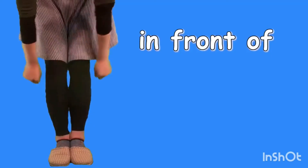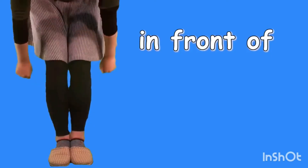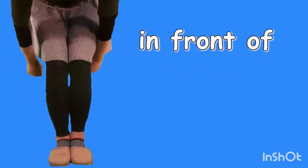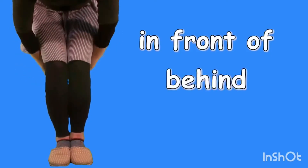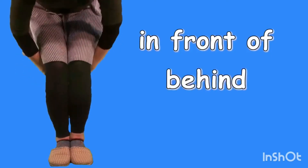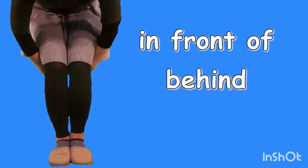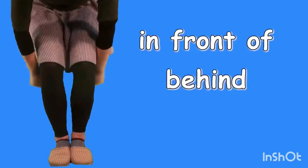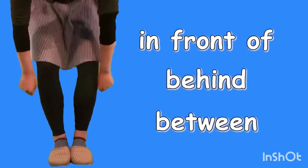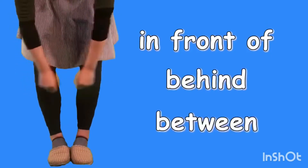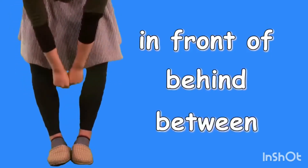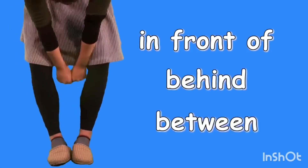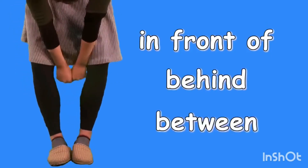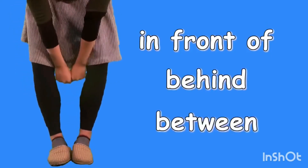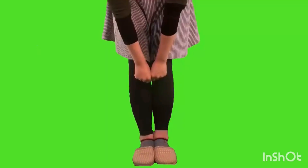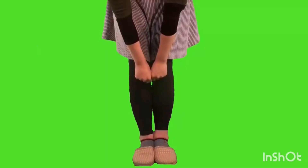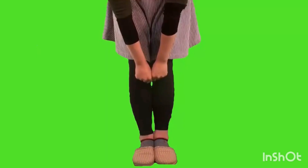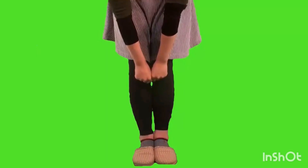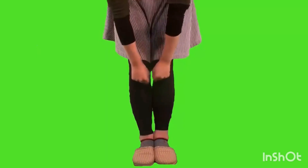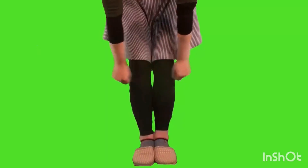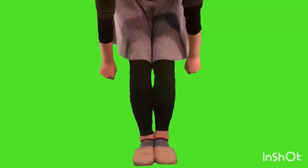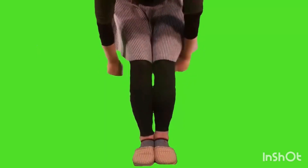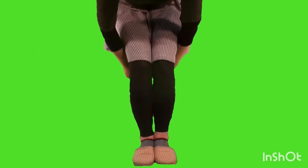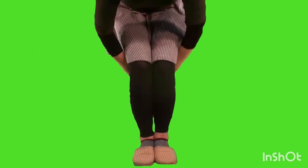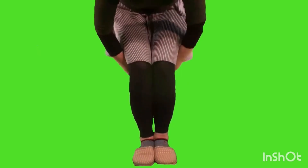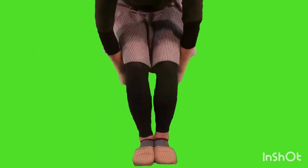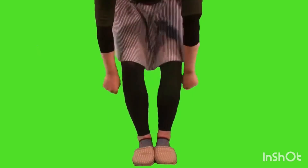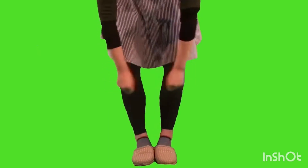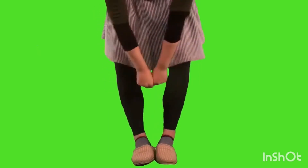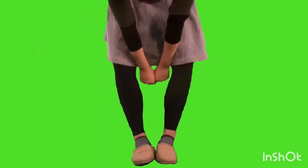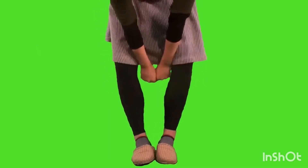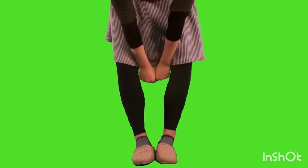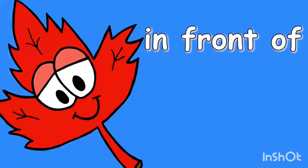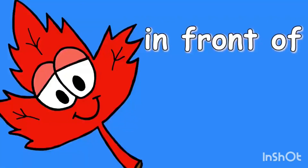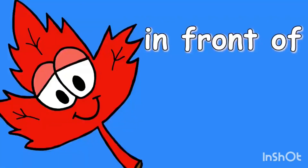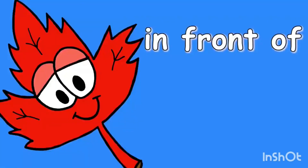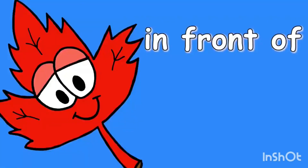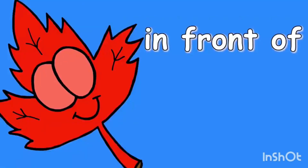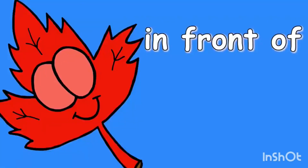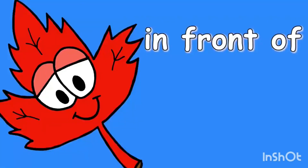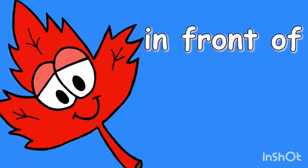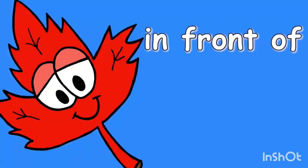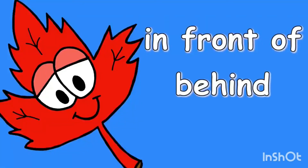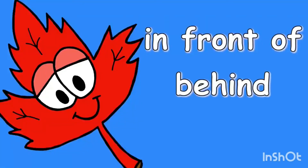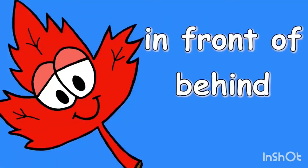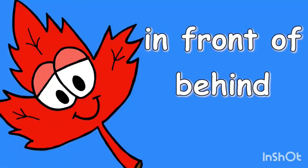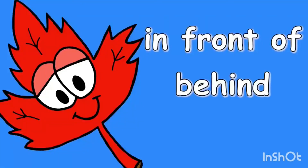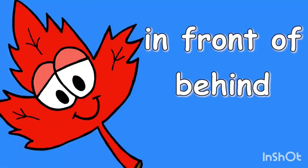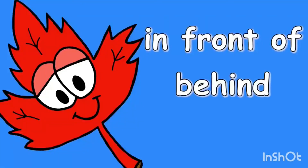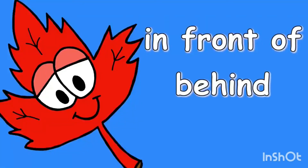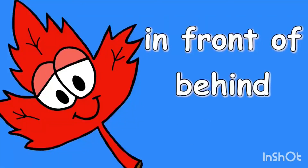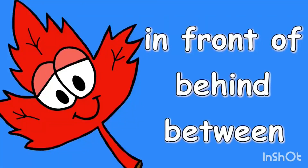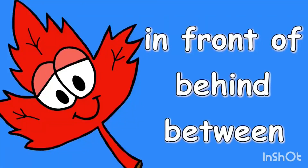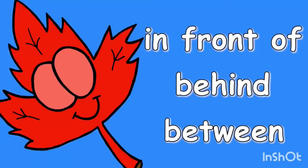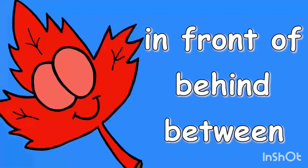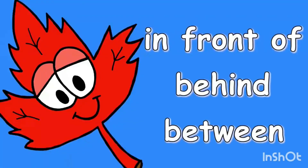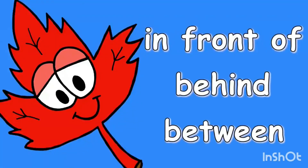of, behind, between. In front of, behind, between. In front of, behind, between.